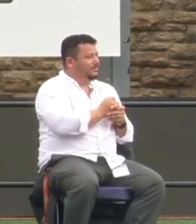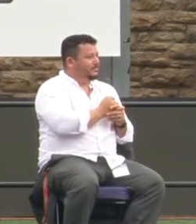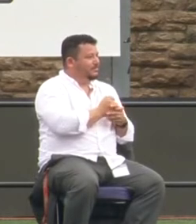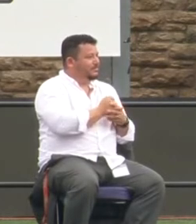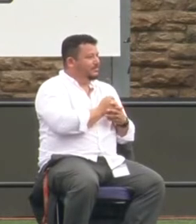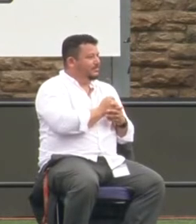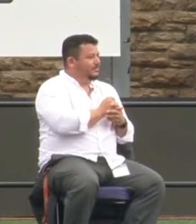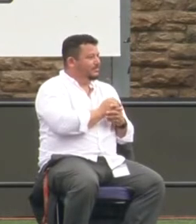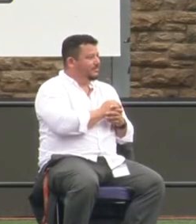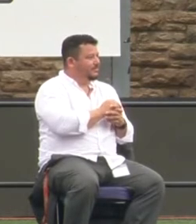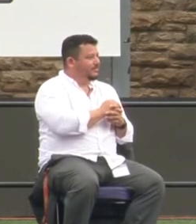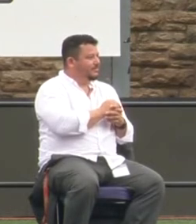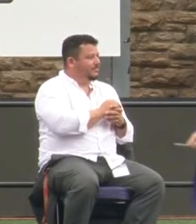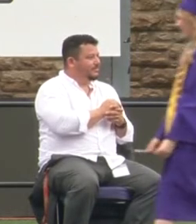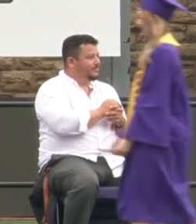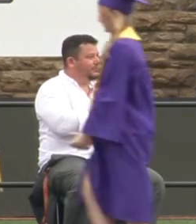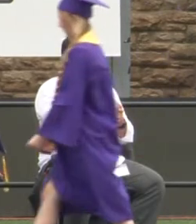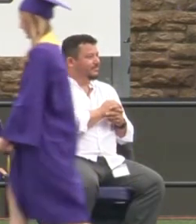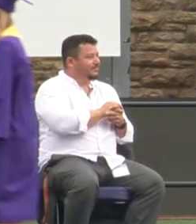Julian Hymasis.